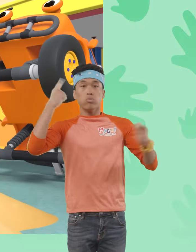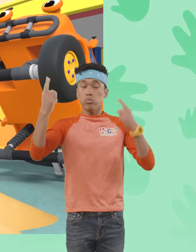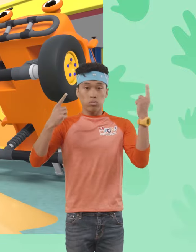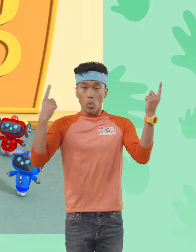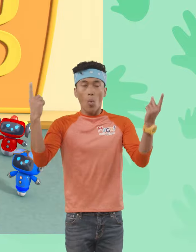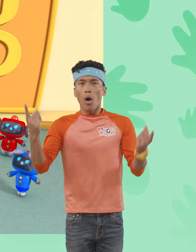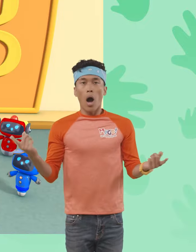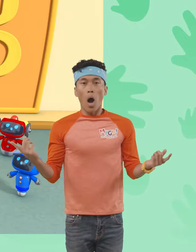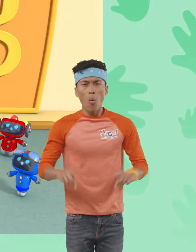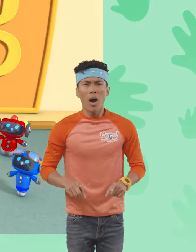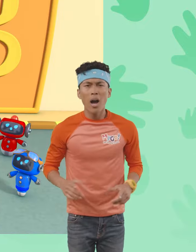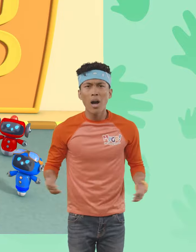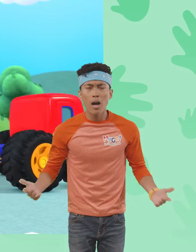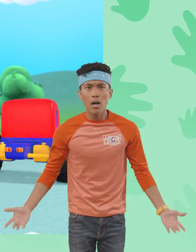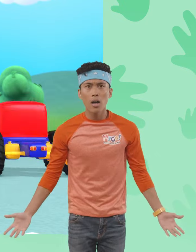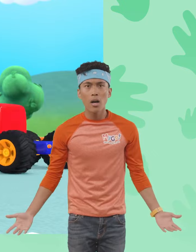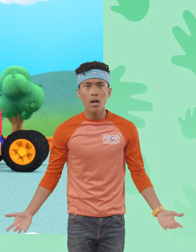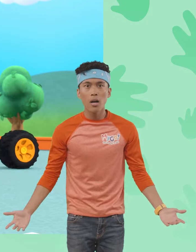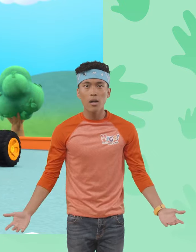Drivers!